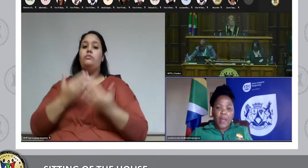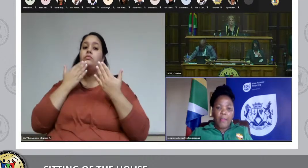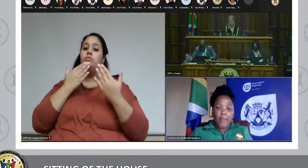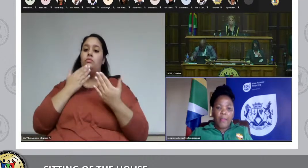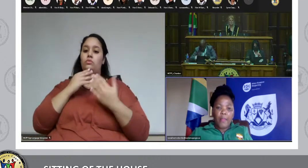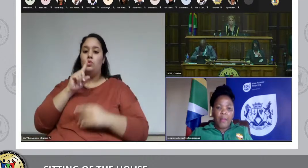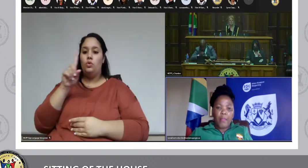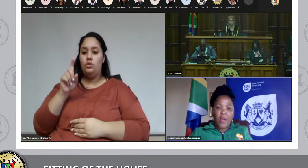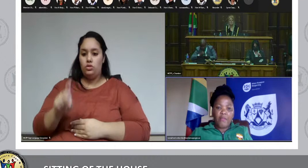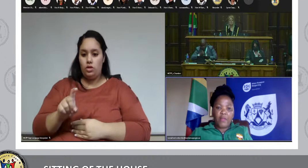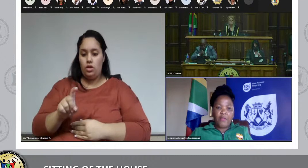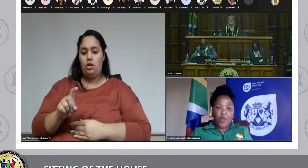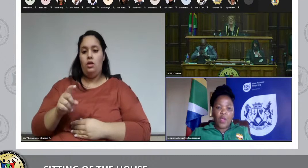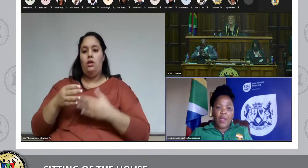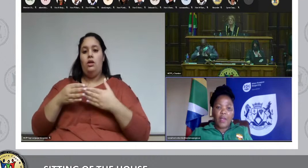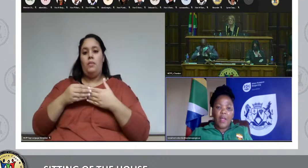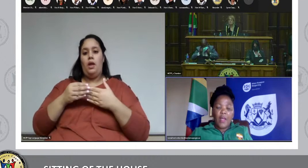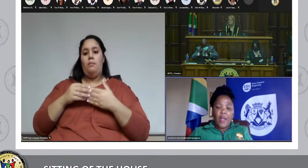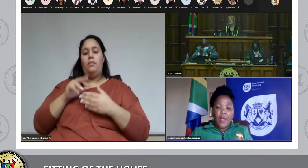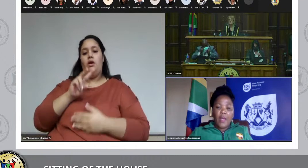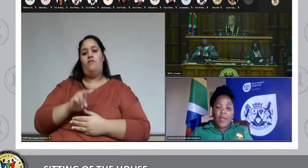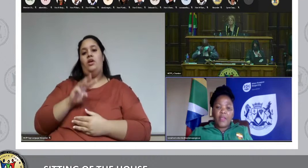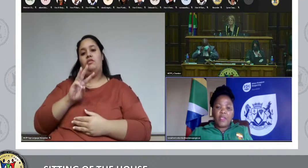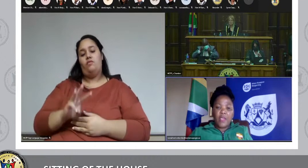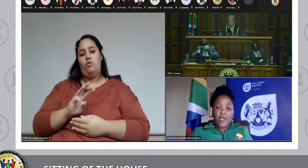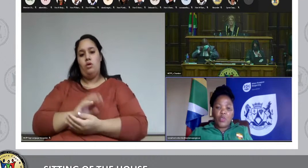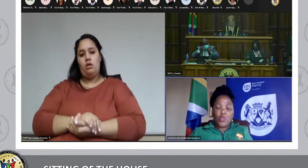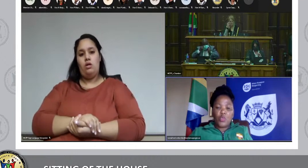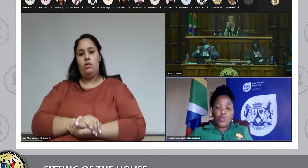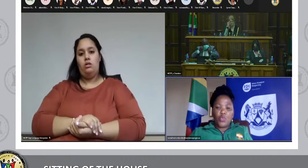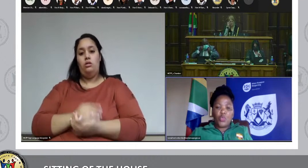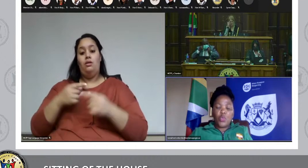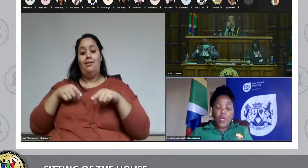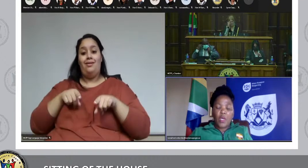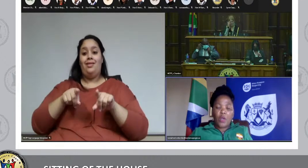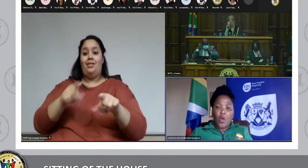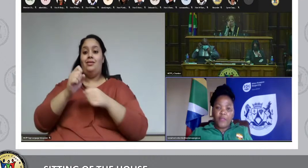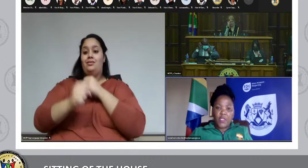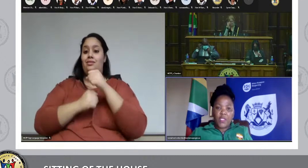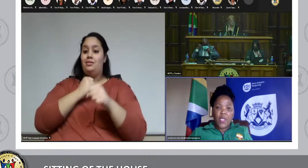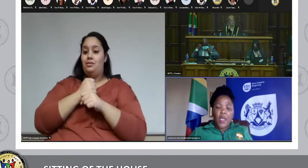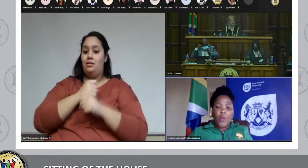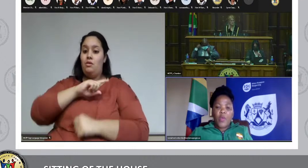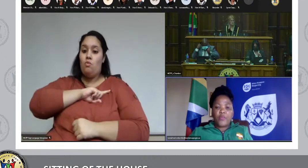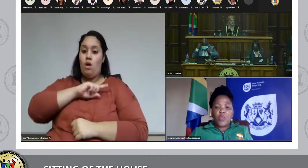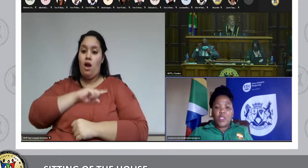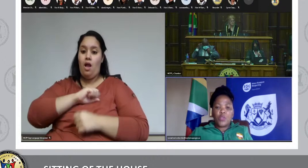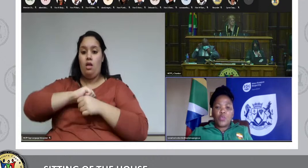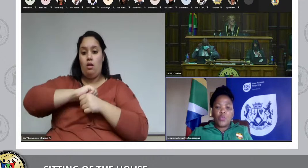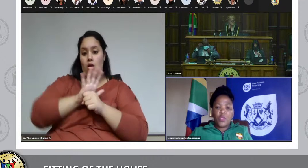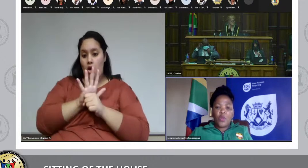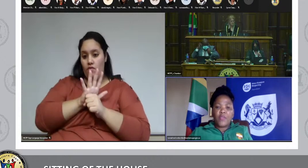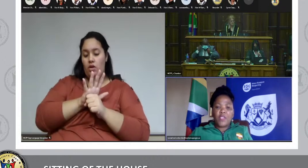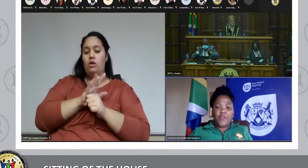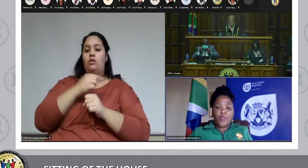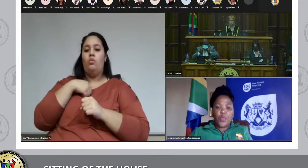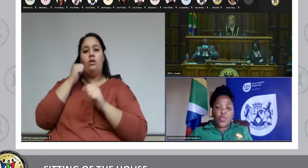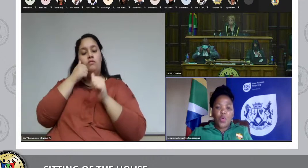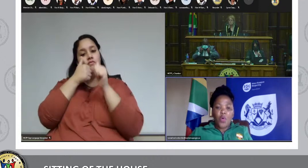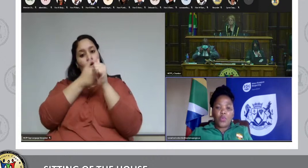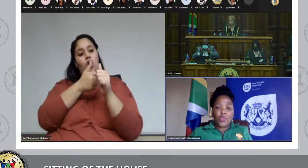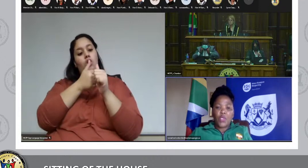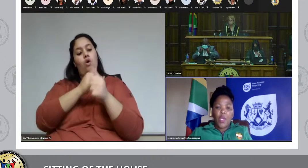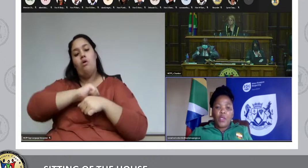question, Member Van Vogel. This year, due to COVID, we have to stick to the COVID